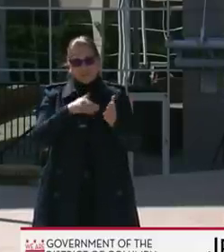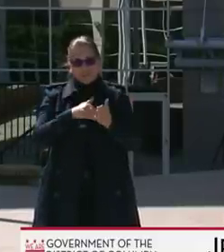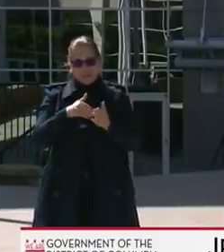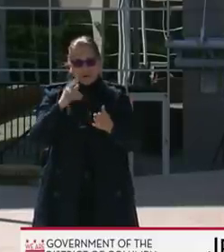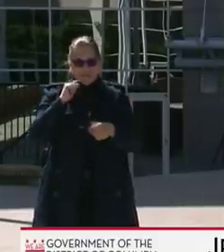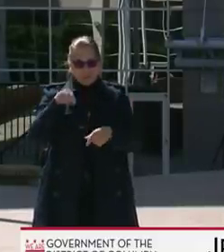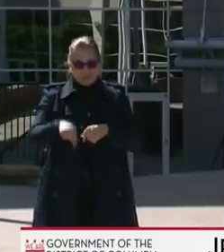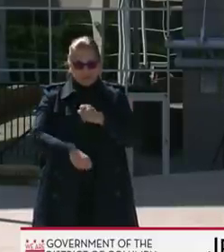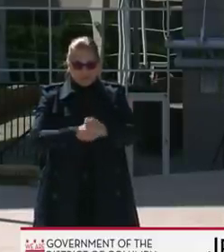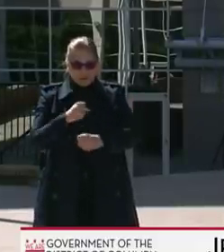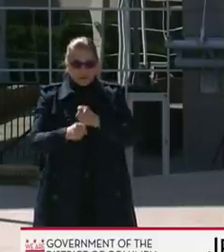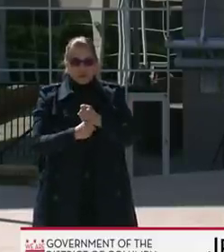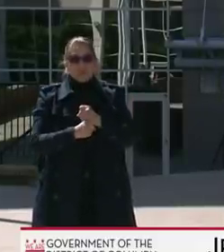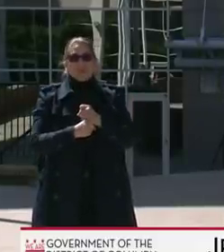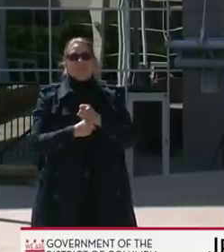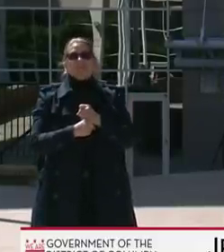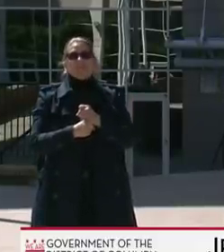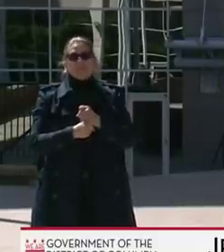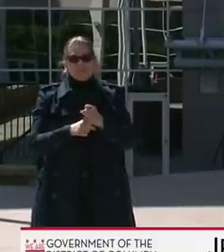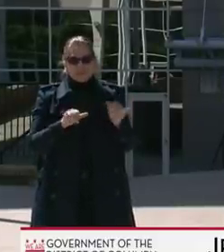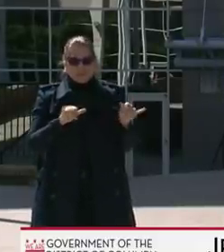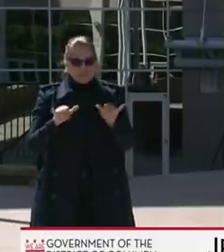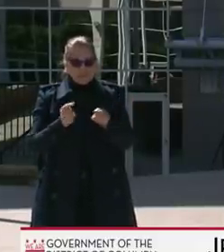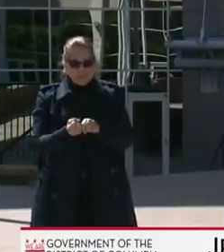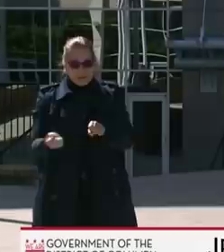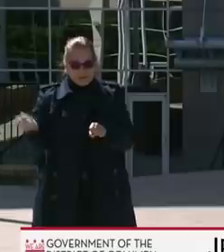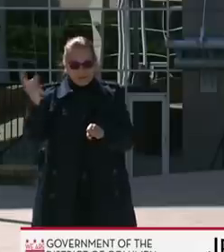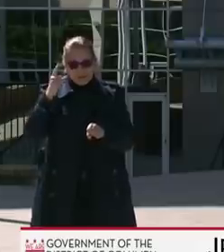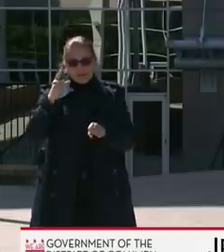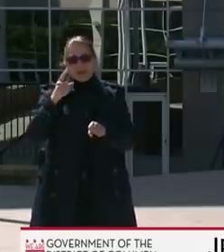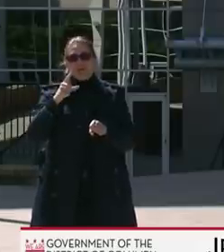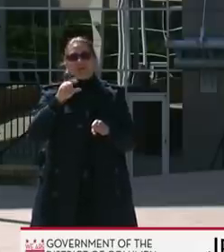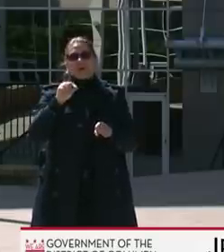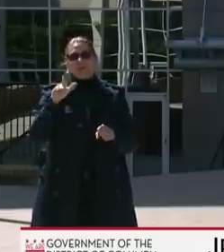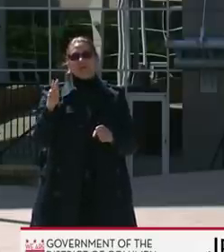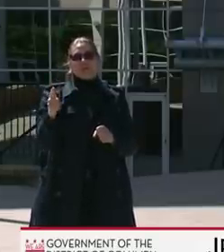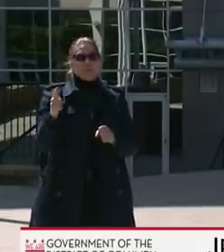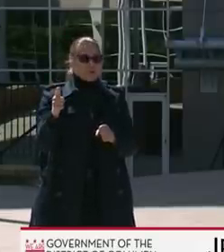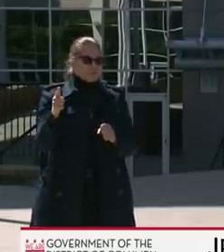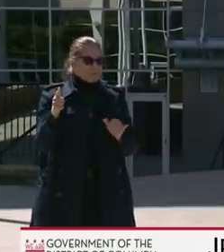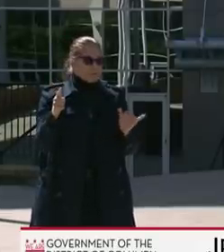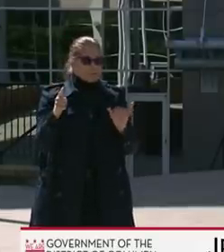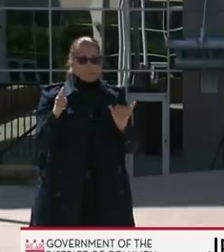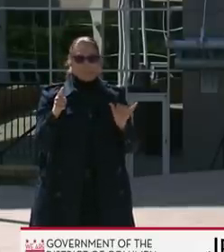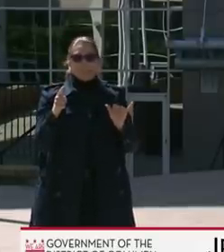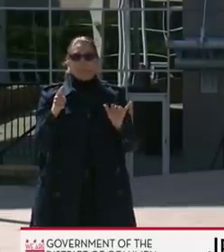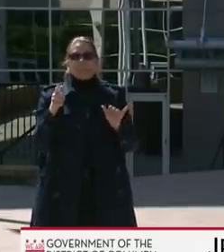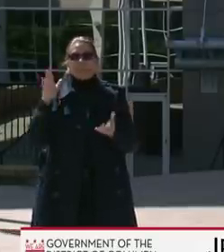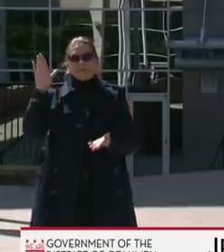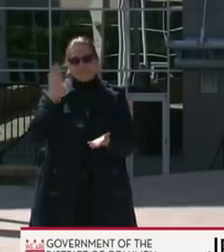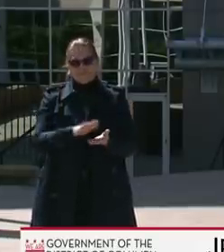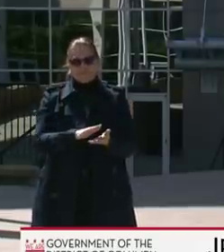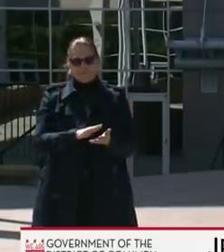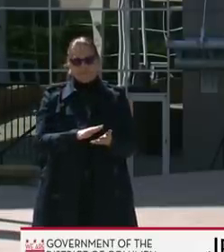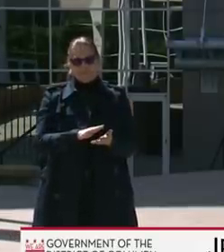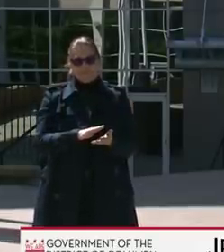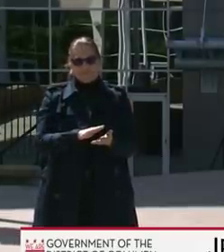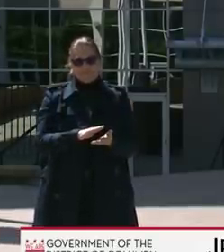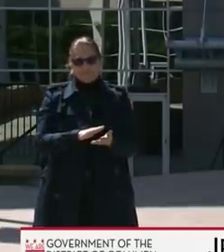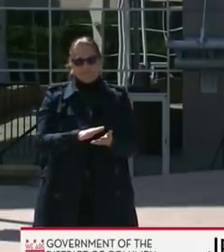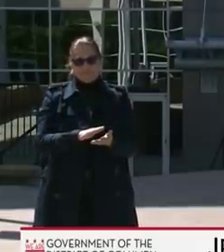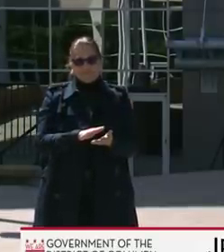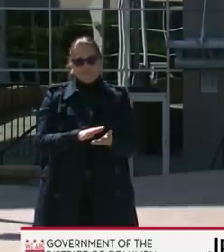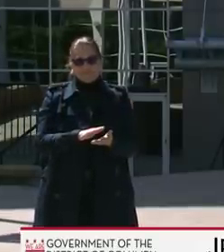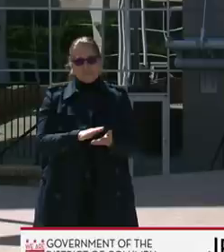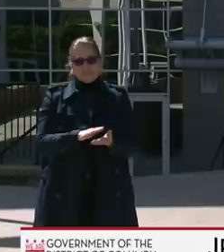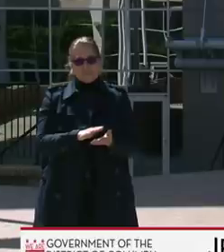range for next year for the budget for 2021, about a $600 million reduction also under the current estimate. Now, we're getting data